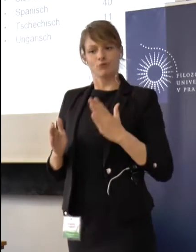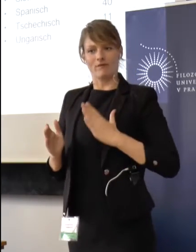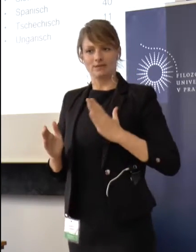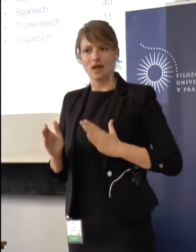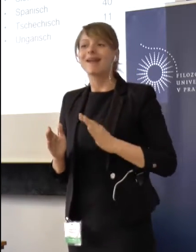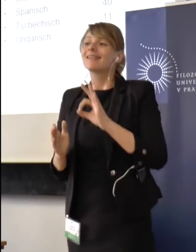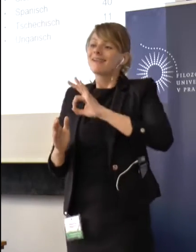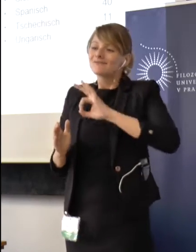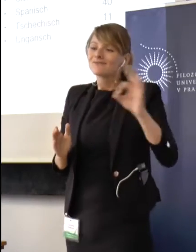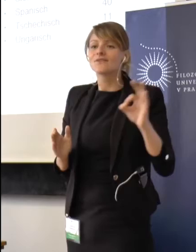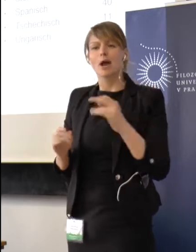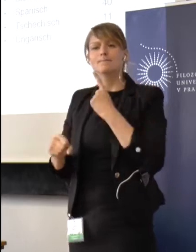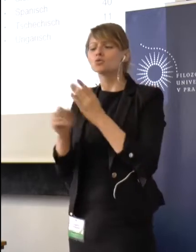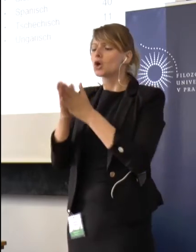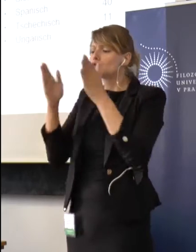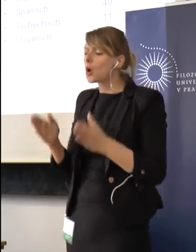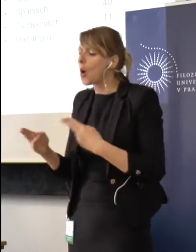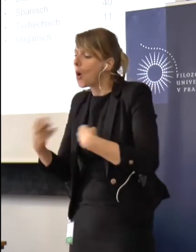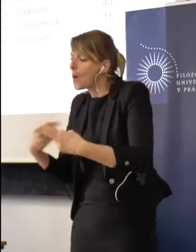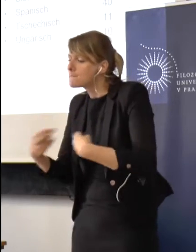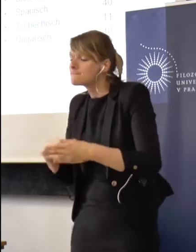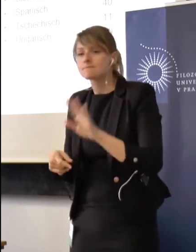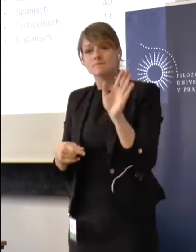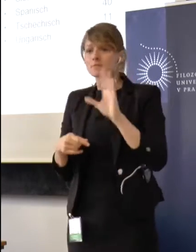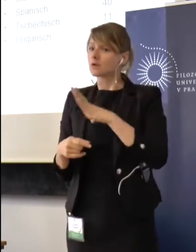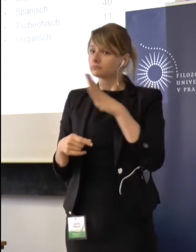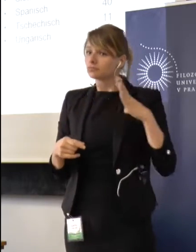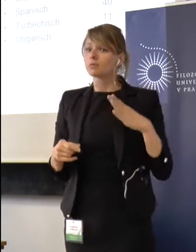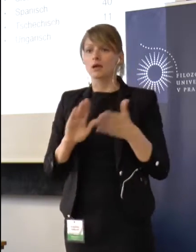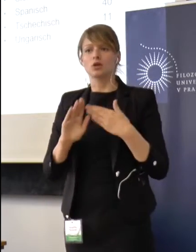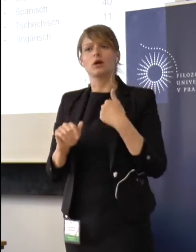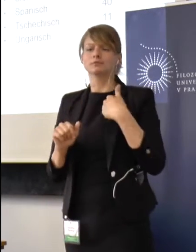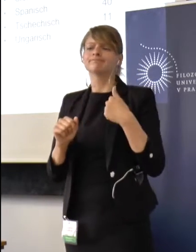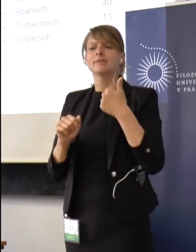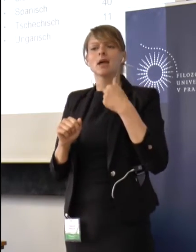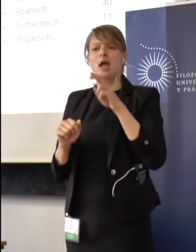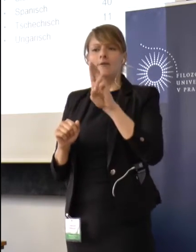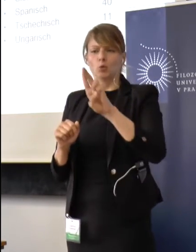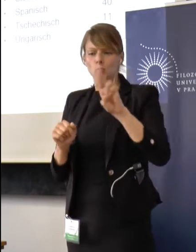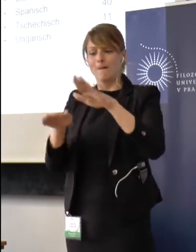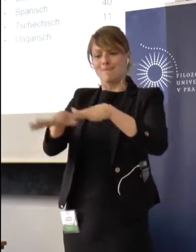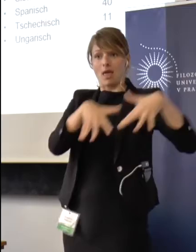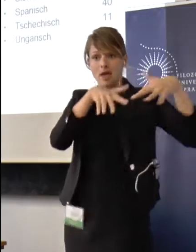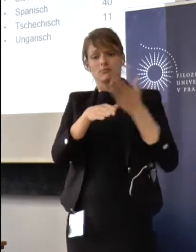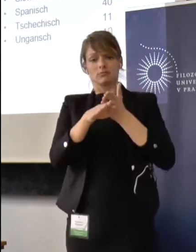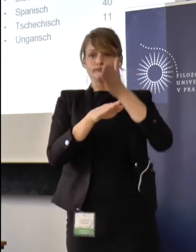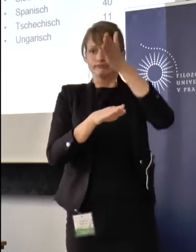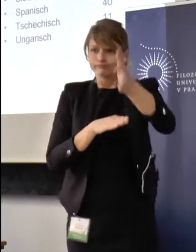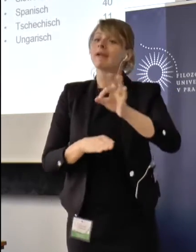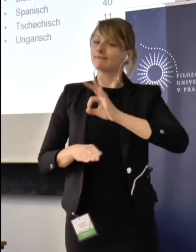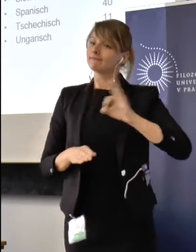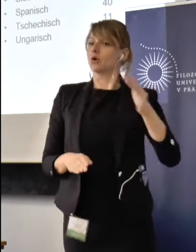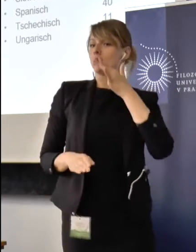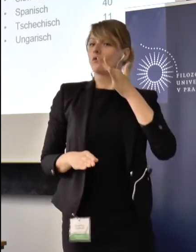discourses. So they are what the linguists call their Ausgebaut. You can speak in Czech about nuclear physics.